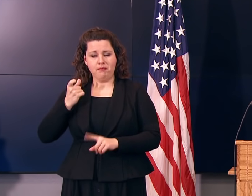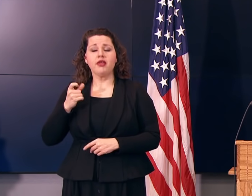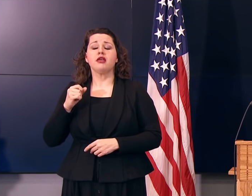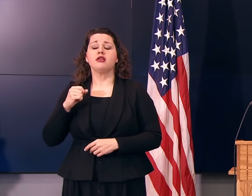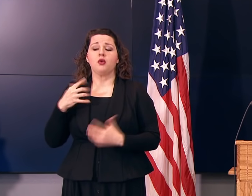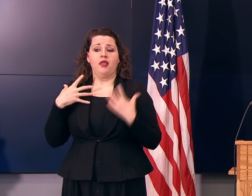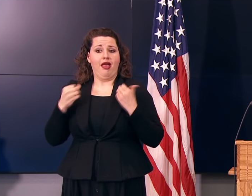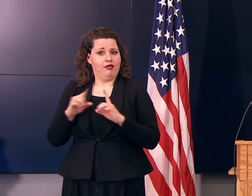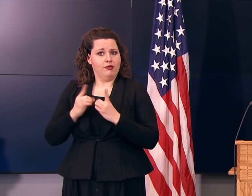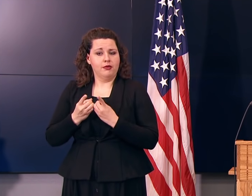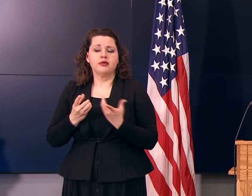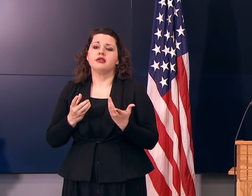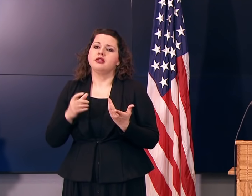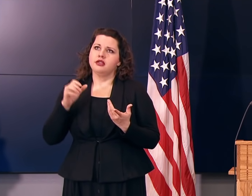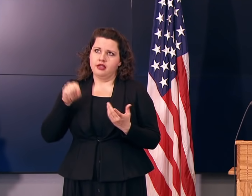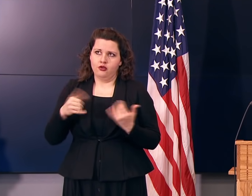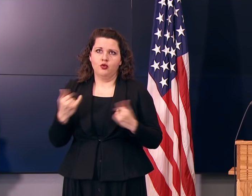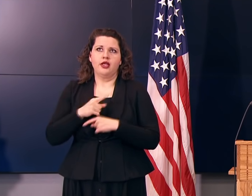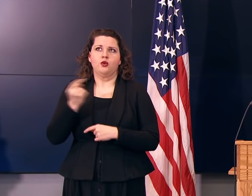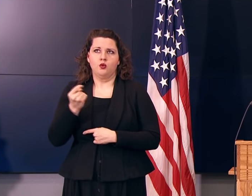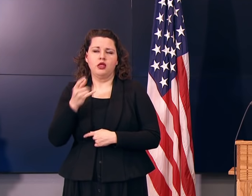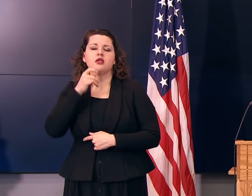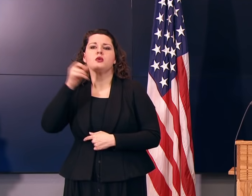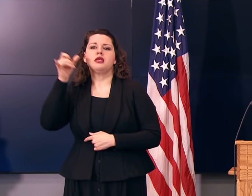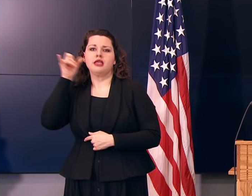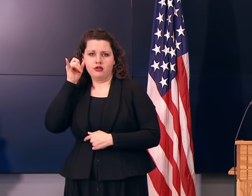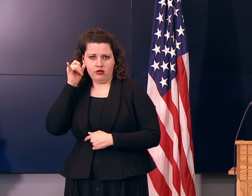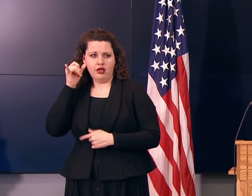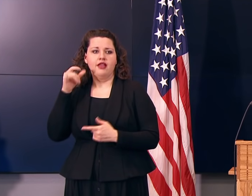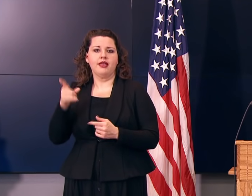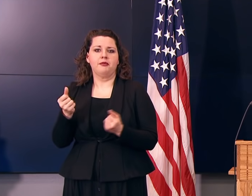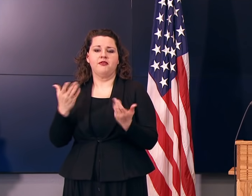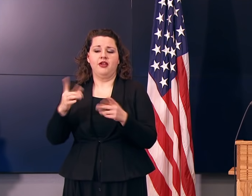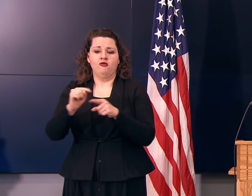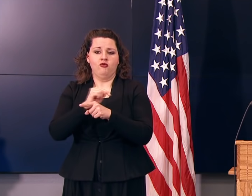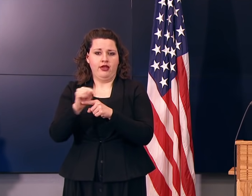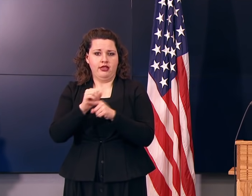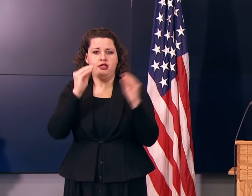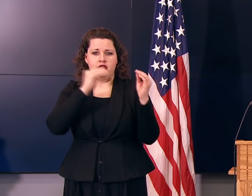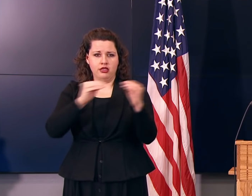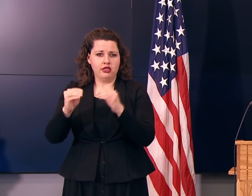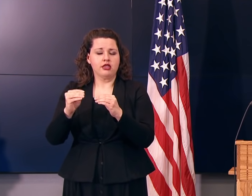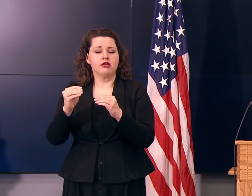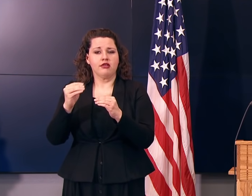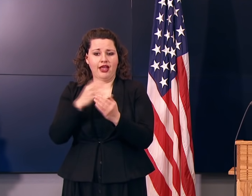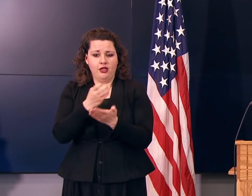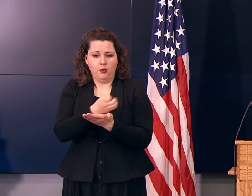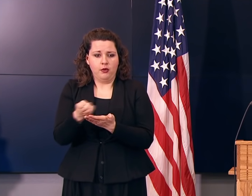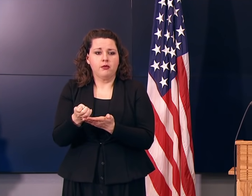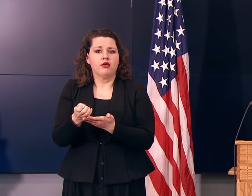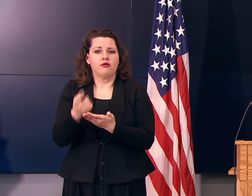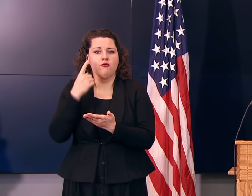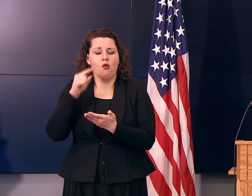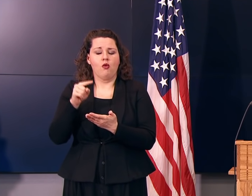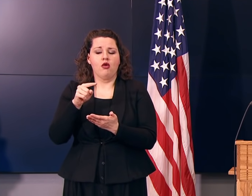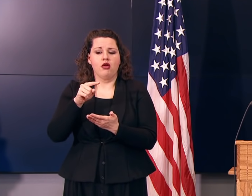Health, yes, this is Tuesday, yesterday, I believe, provided training and the equipment to